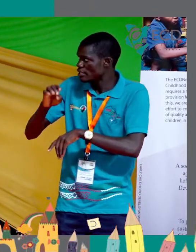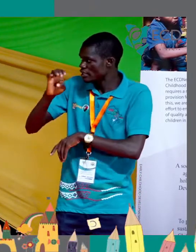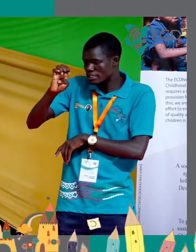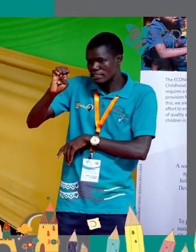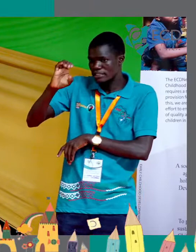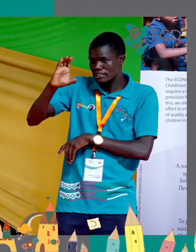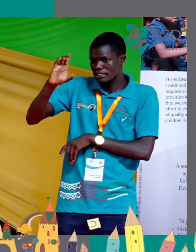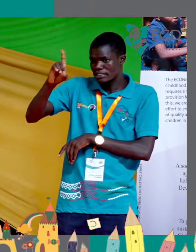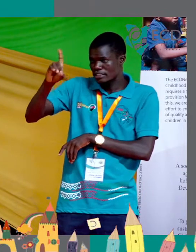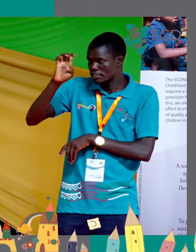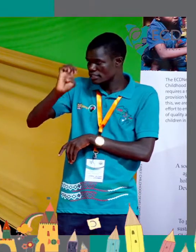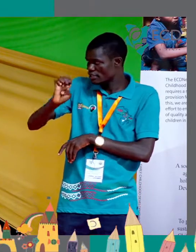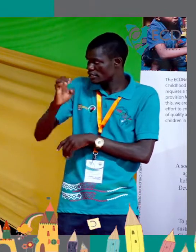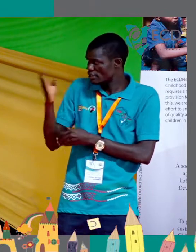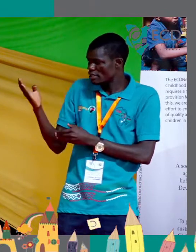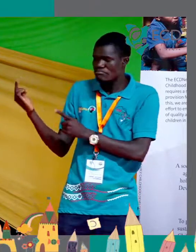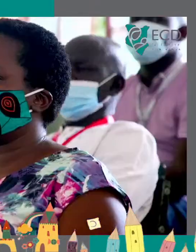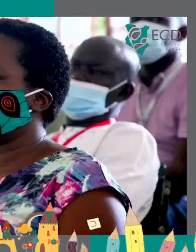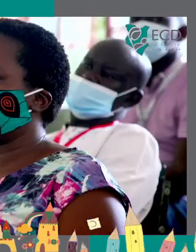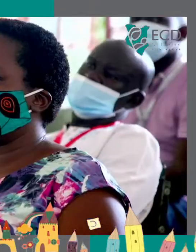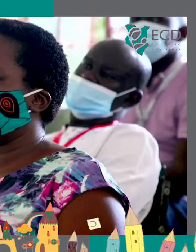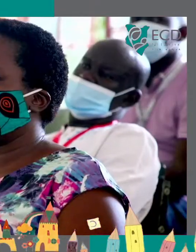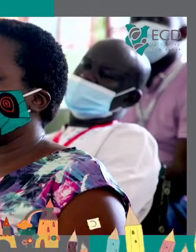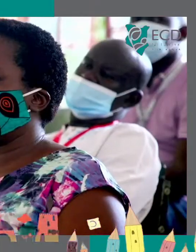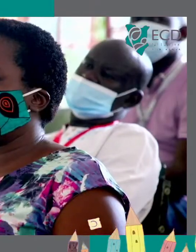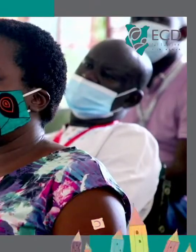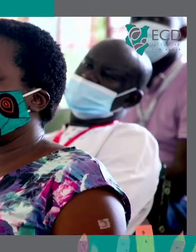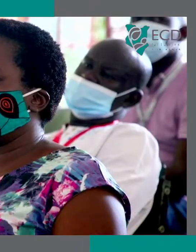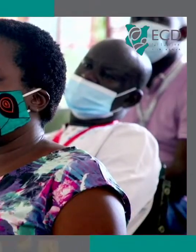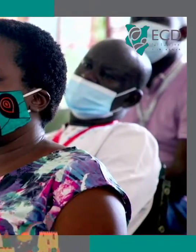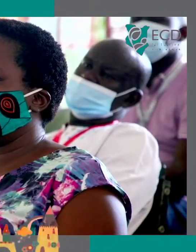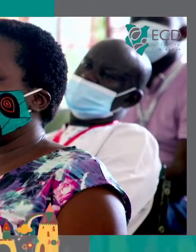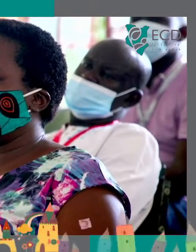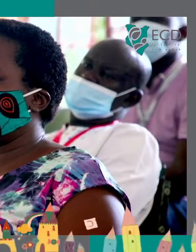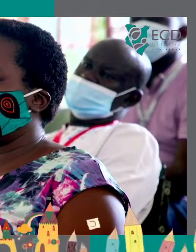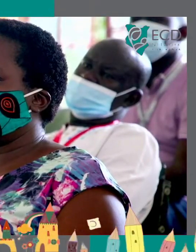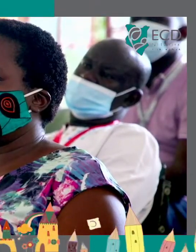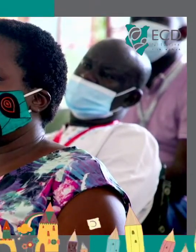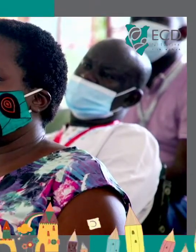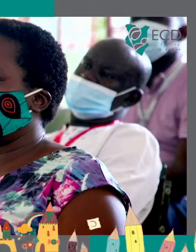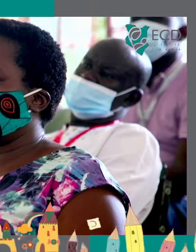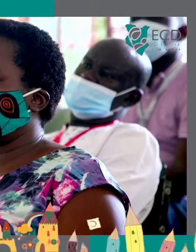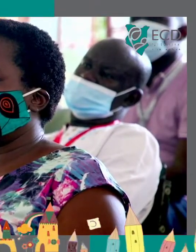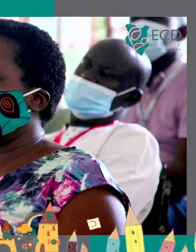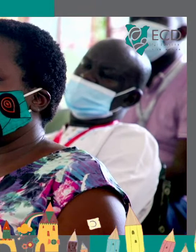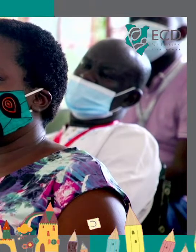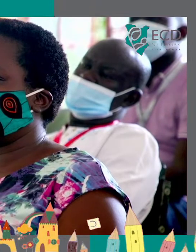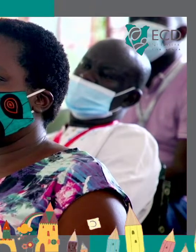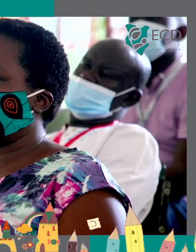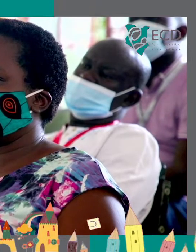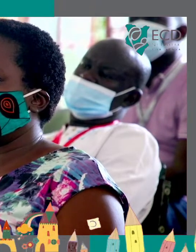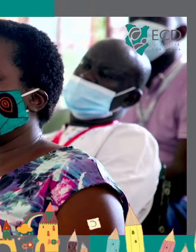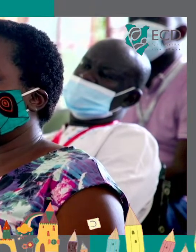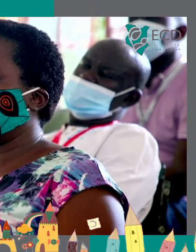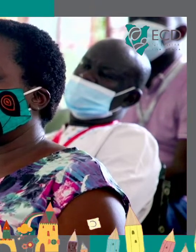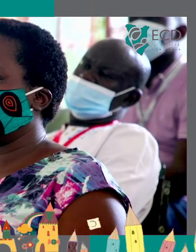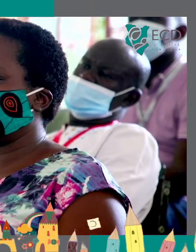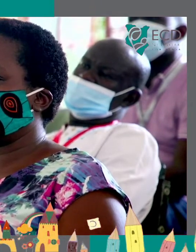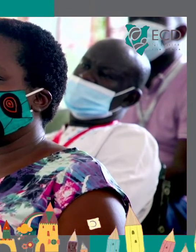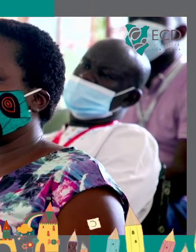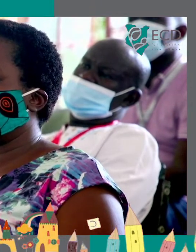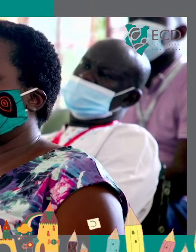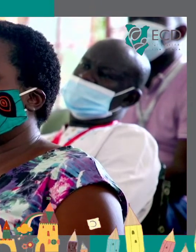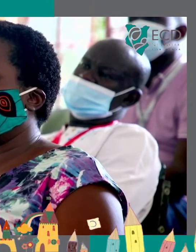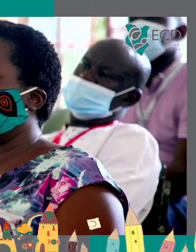ECDE came on board and did a lot of sensitization, and until the